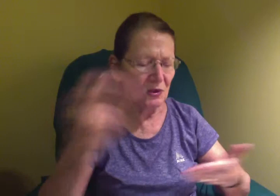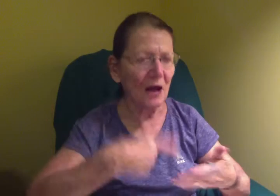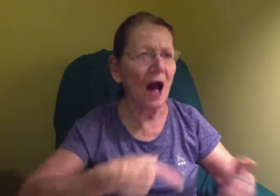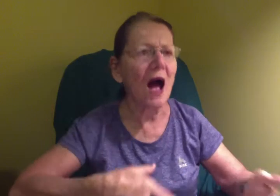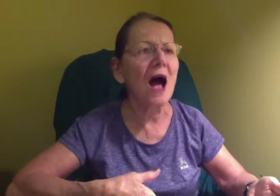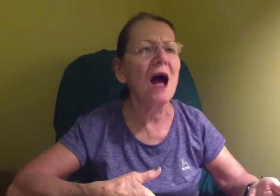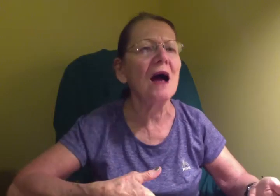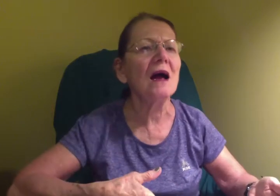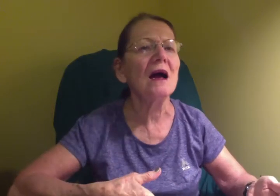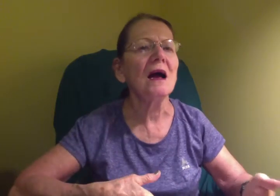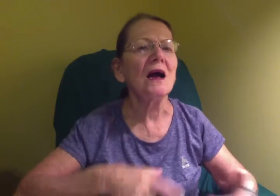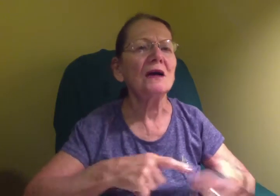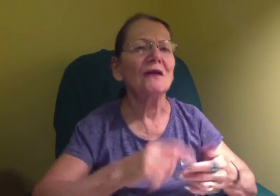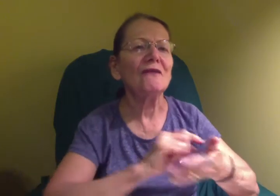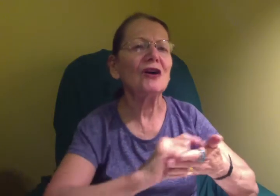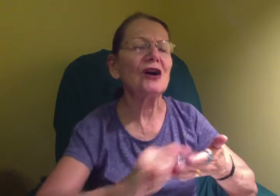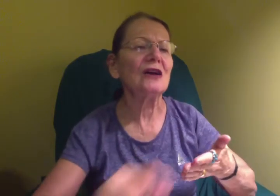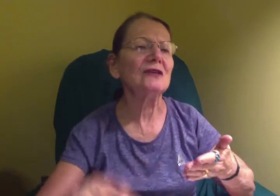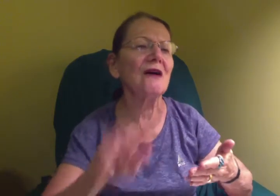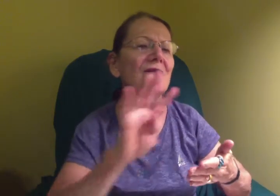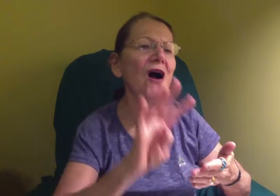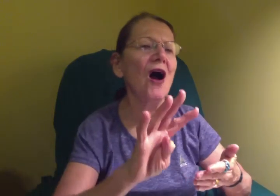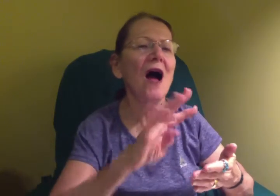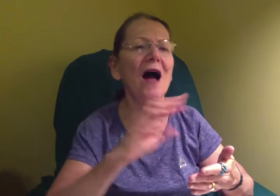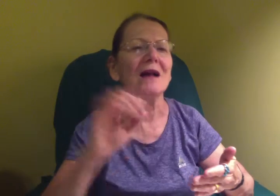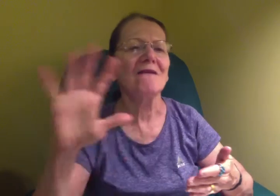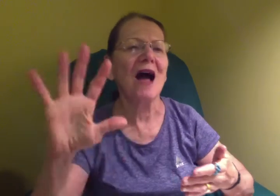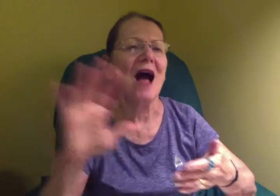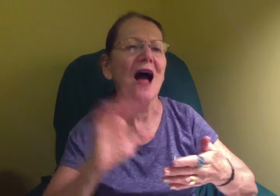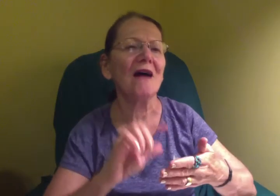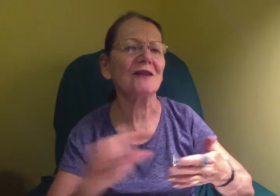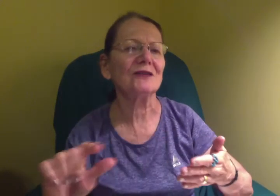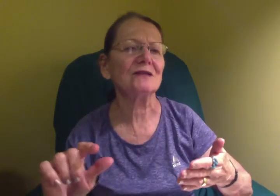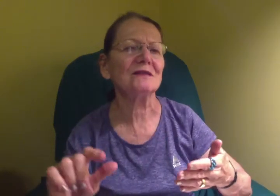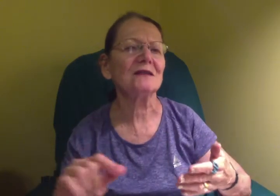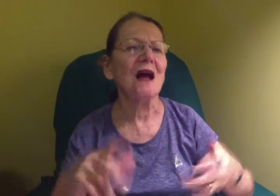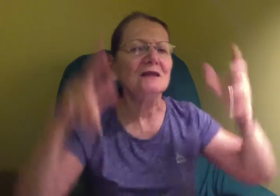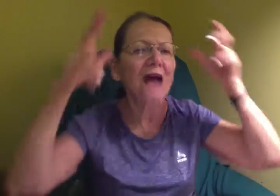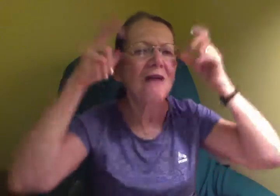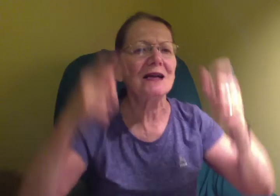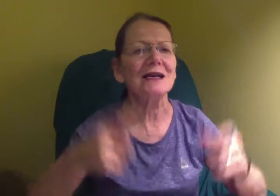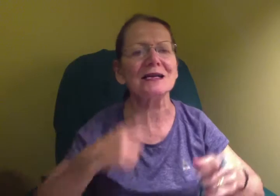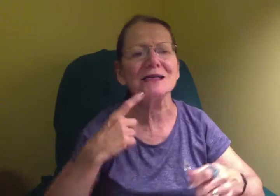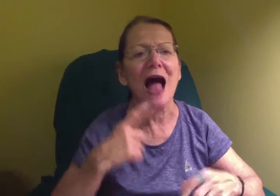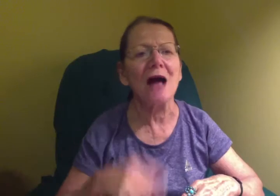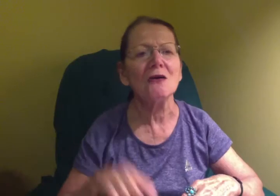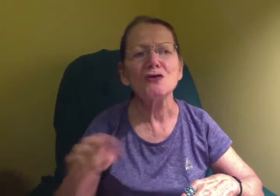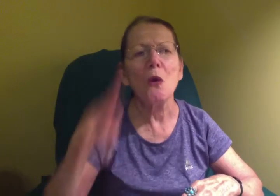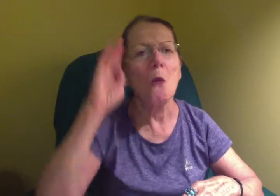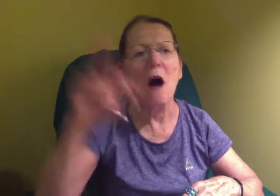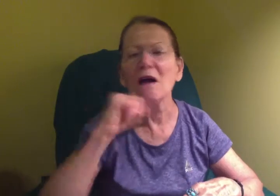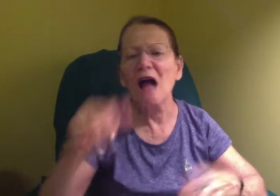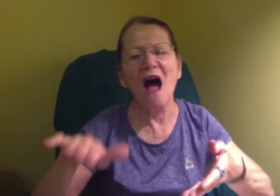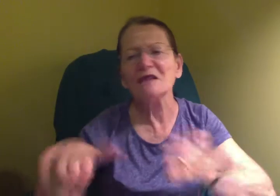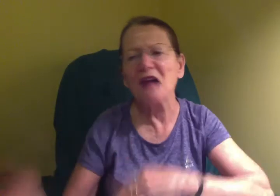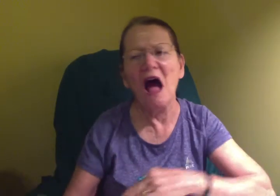I think that is the